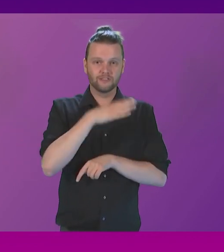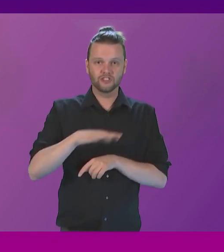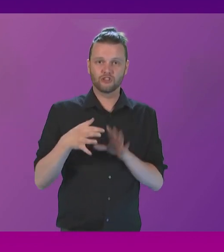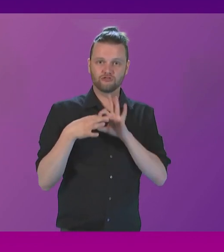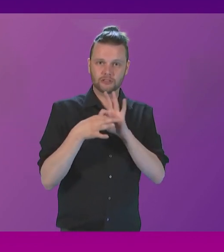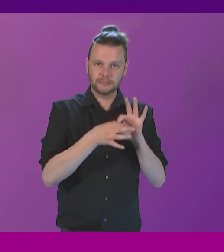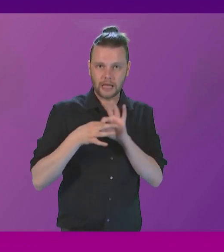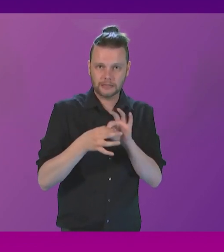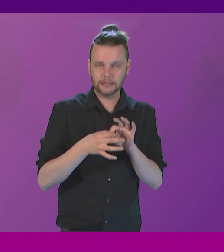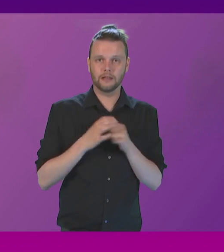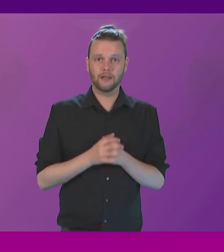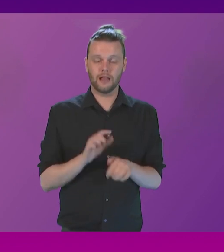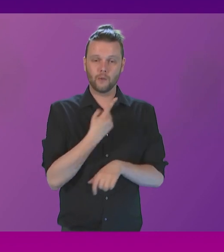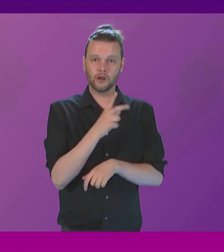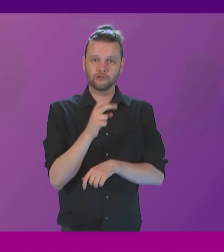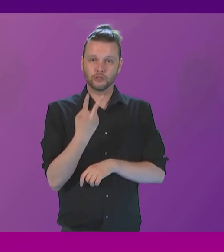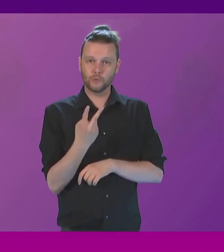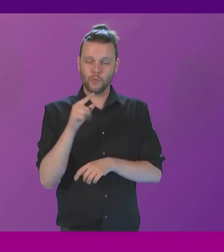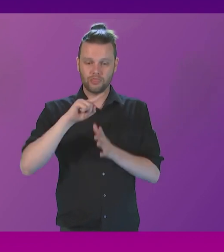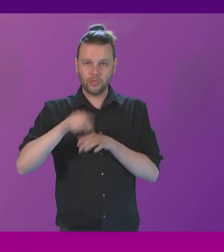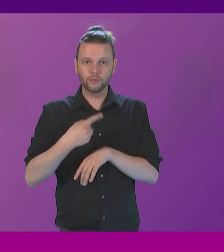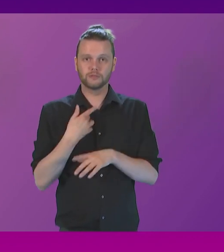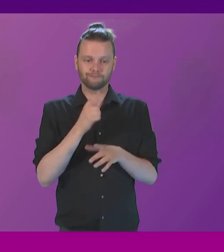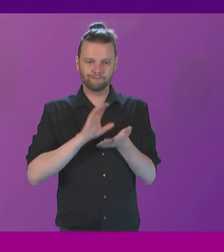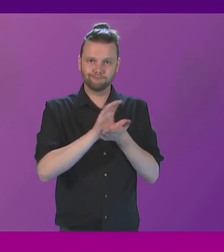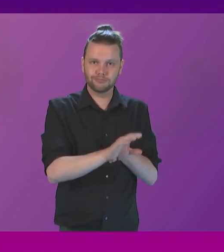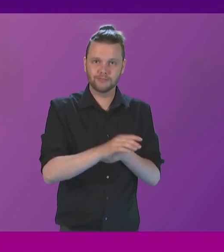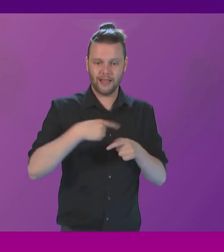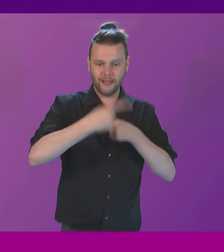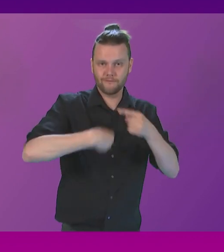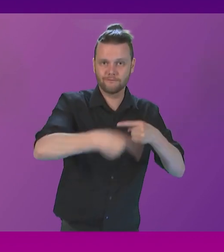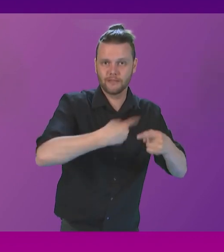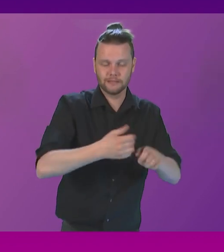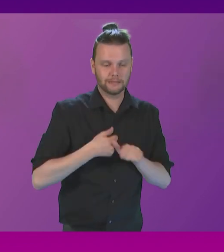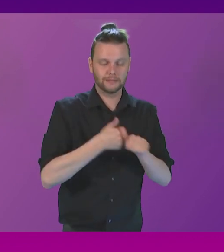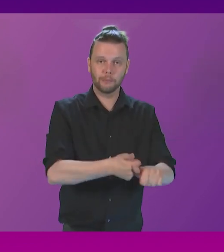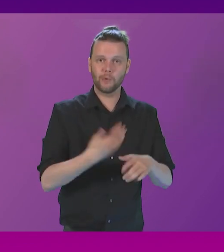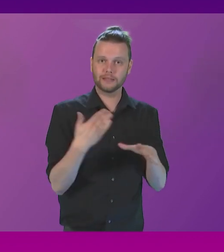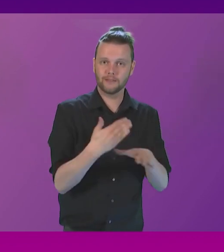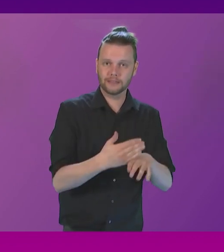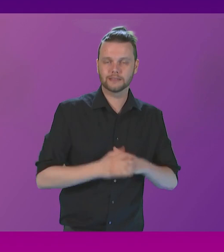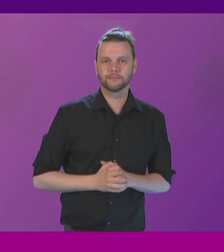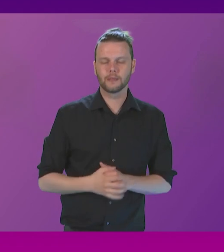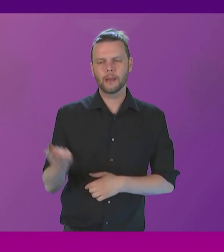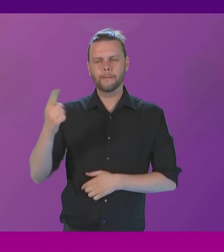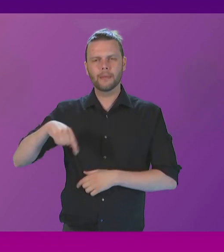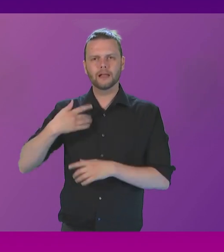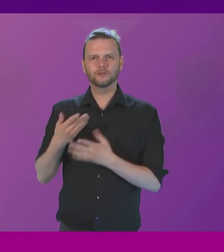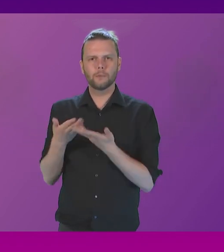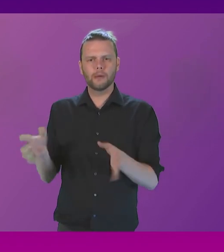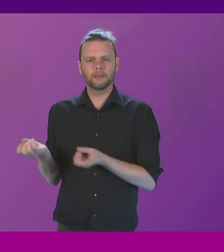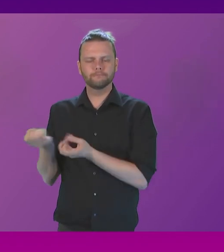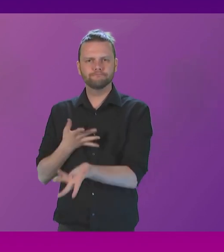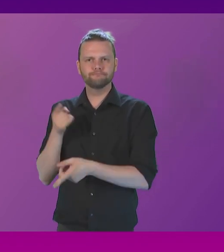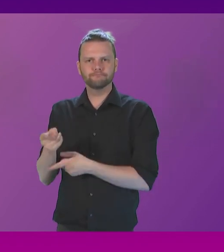who receive £102,900 annually to support a range of activities. But returning to public service provision